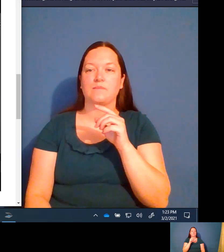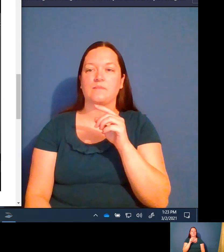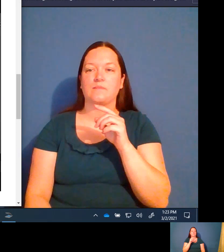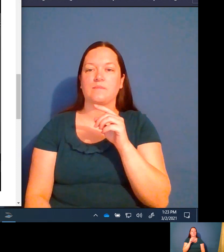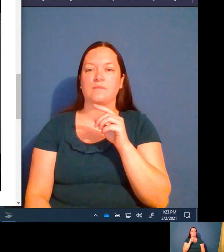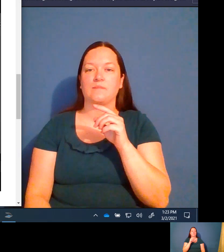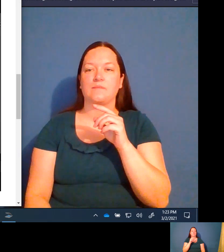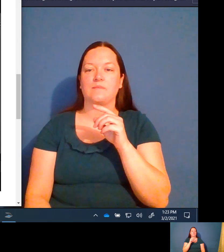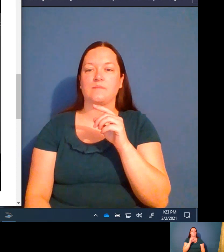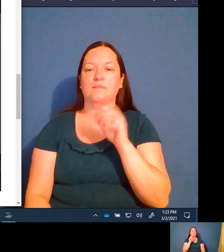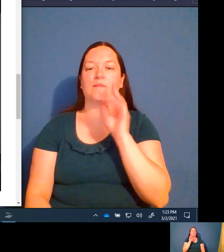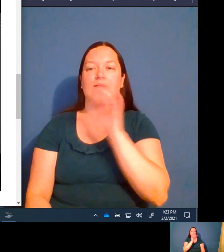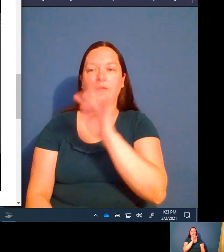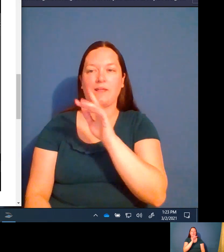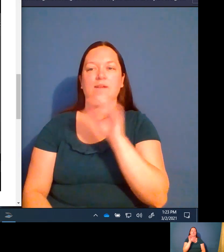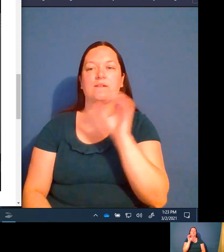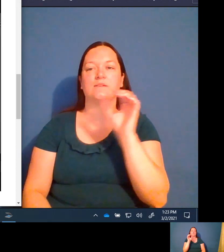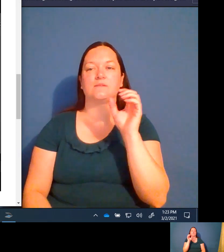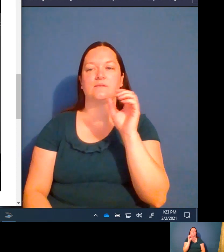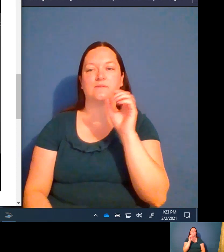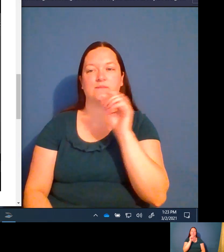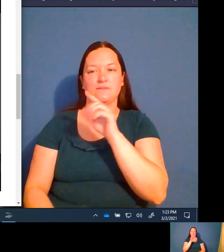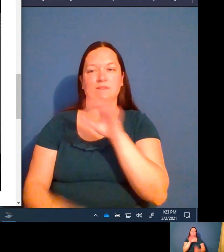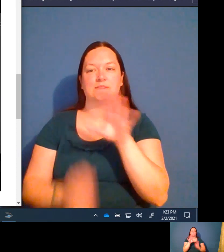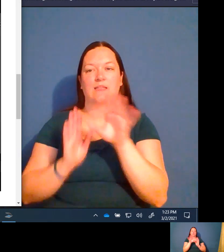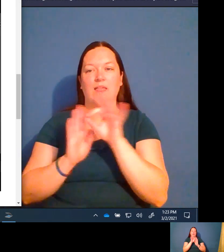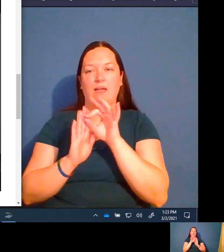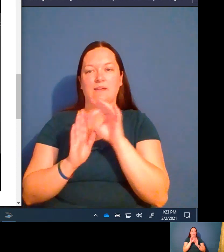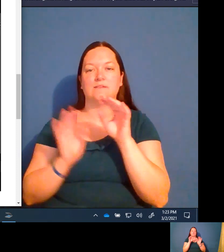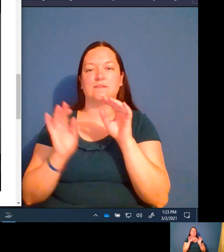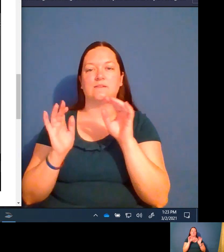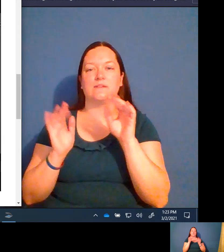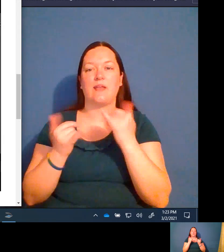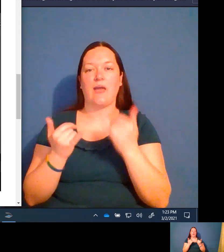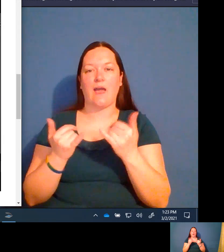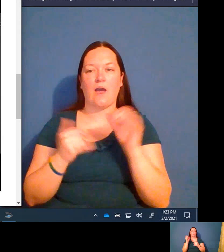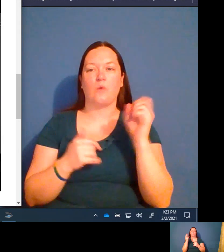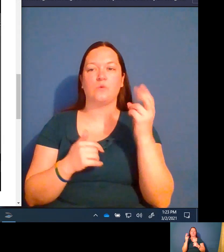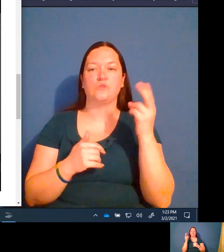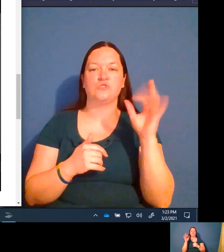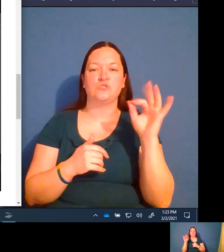All right, Mr. Stubborn. There we go. Shift B.